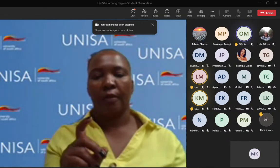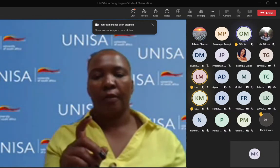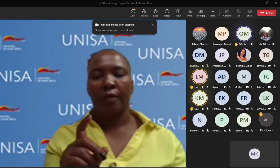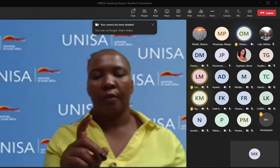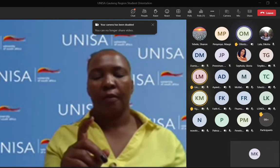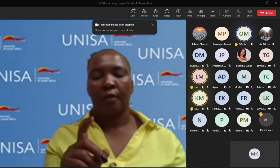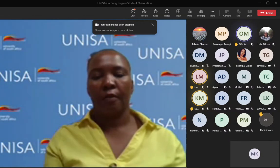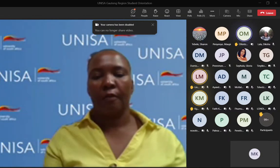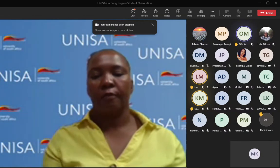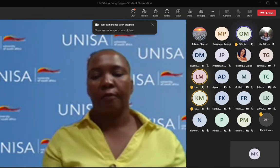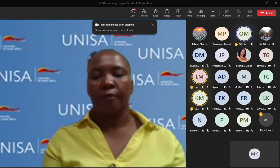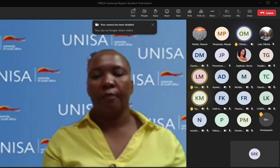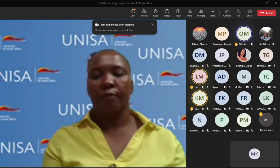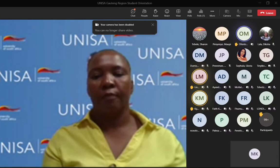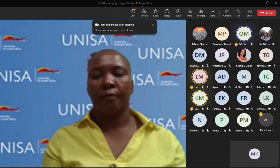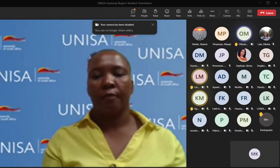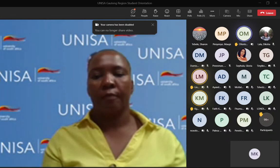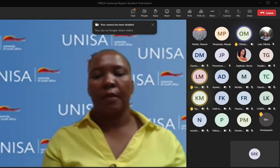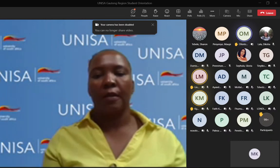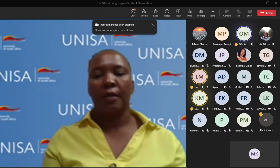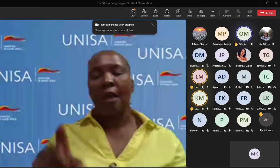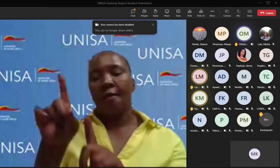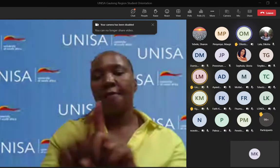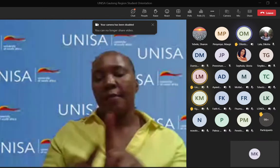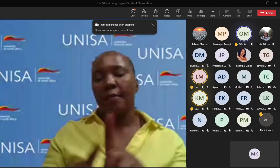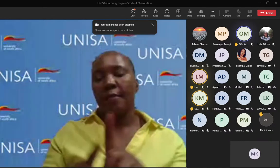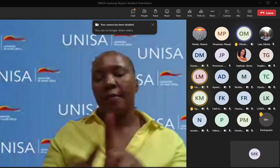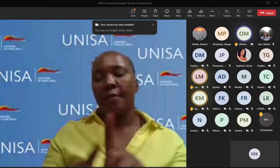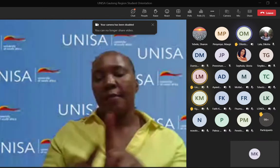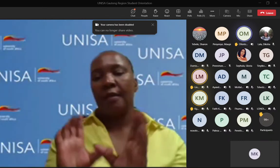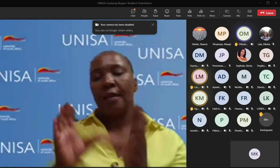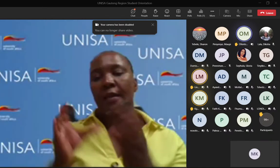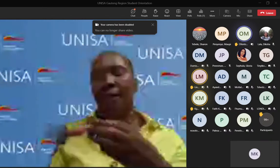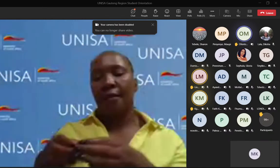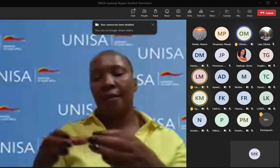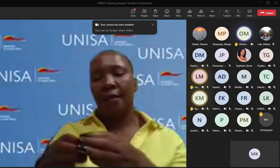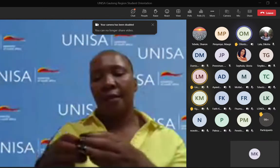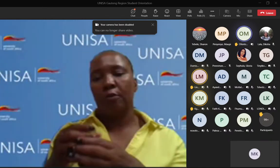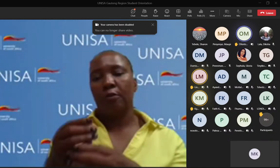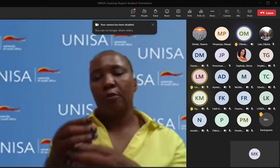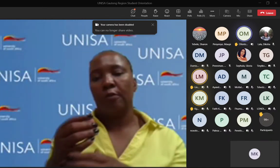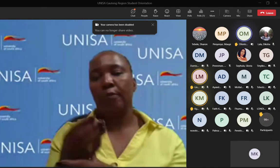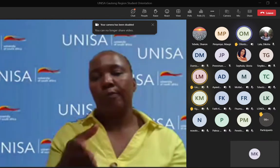that I miss the class attendance in order for me to catch up